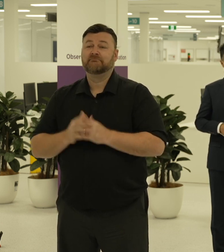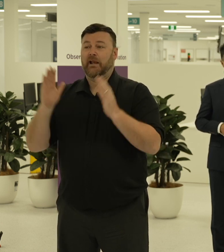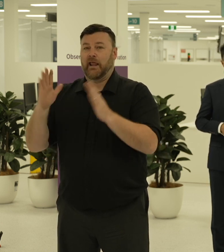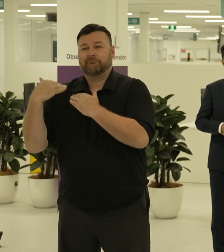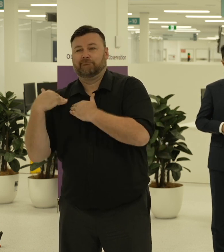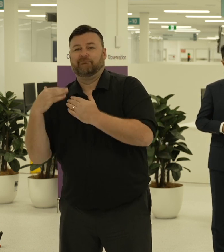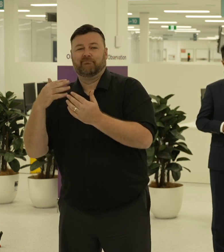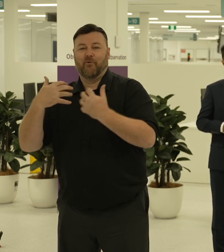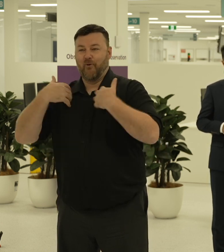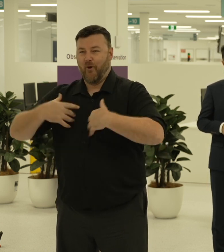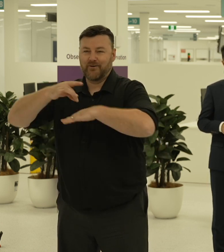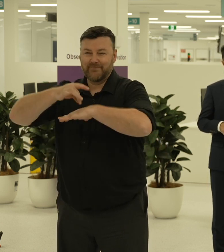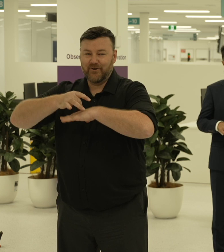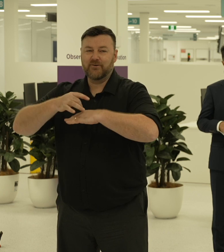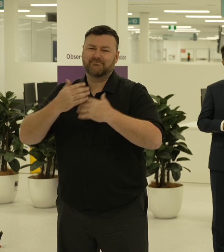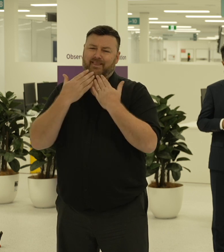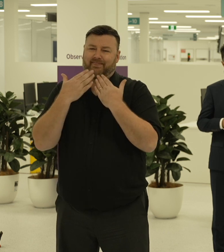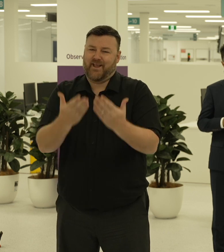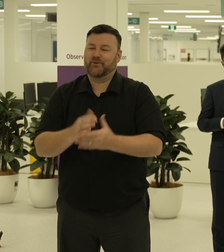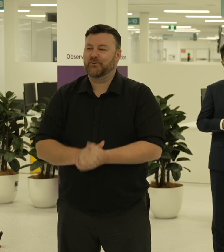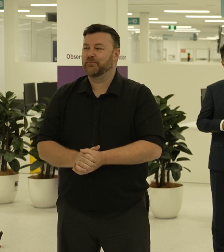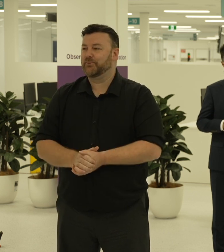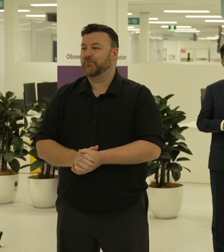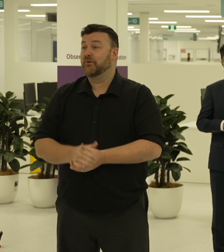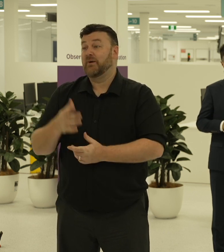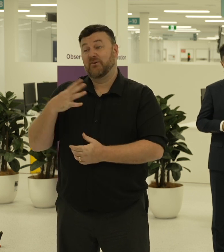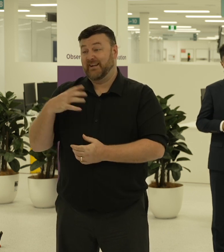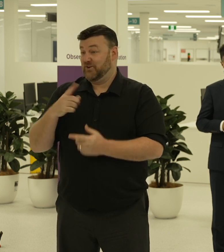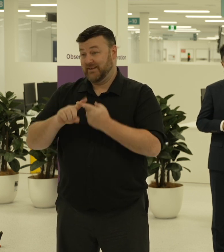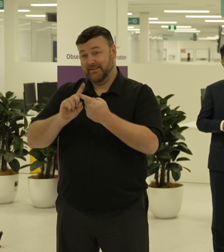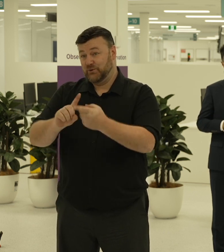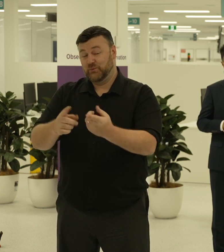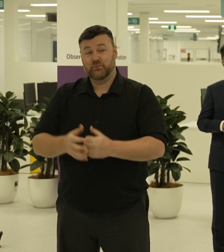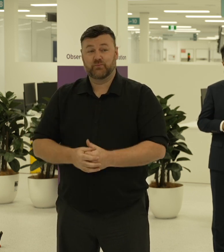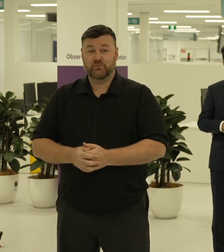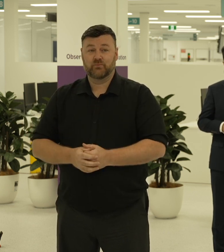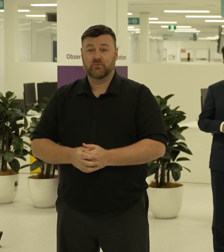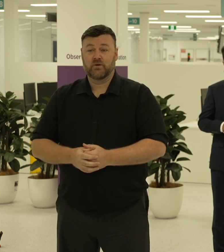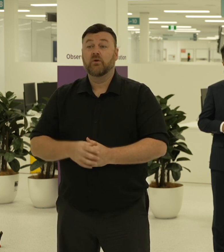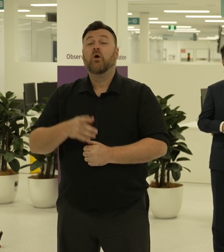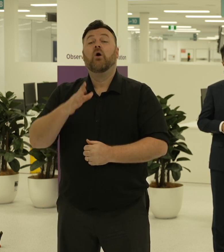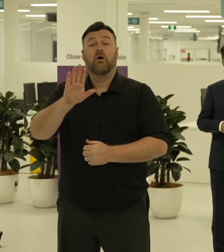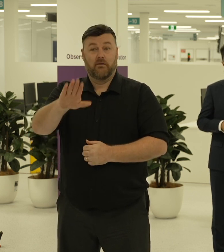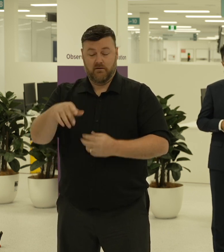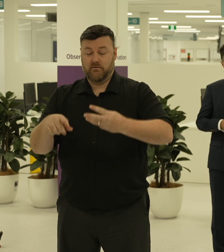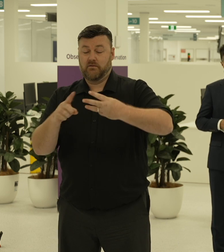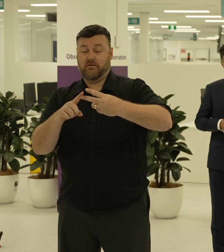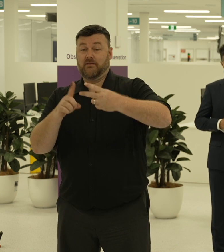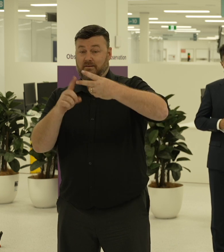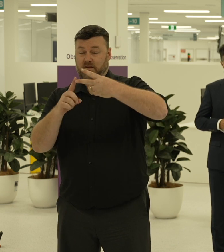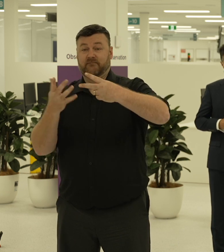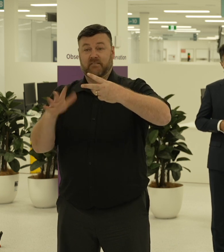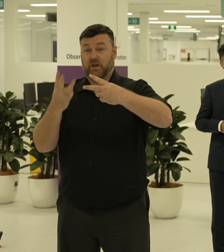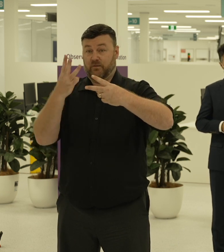Wales, and I want to thank you for those efforts. But we need to continue to make that effort. So if it's been 3 months since your second dose